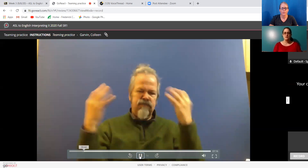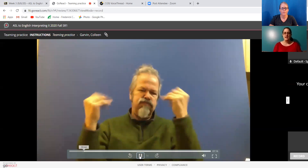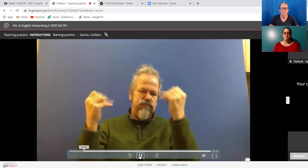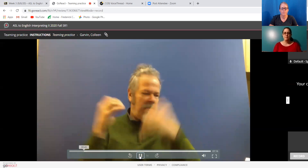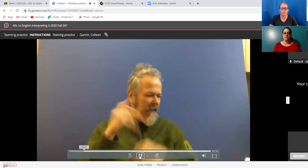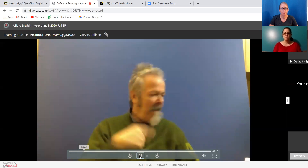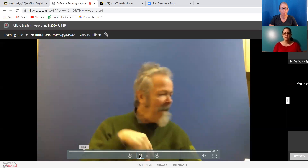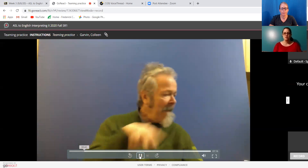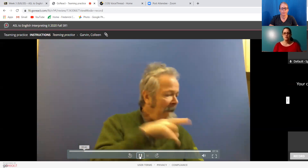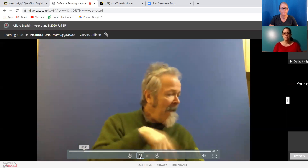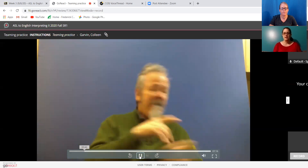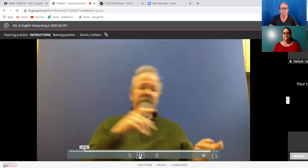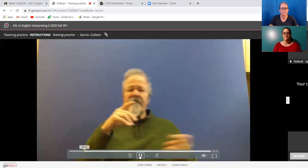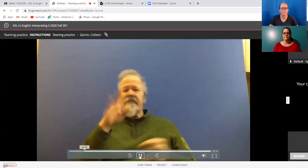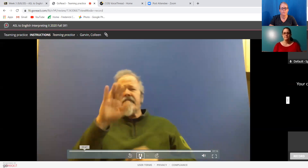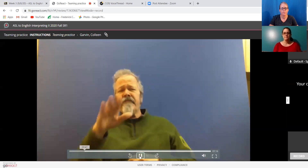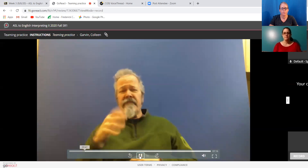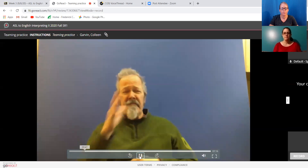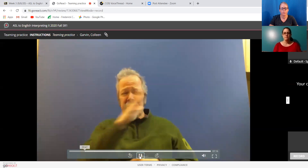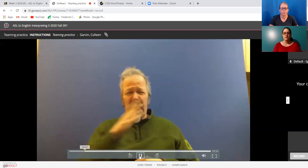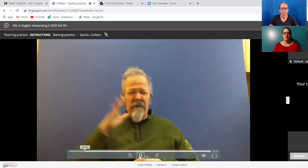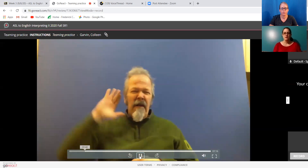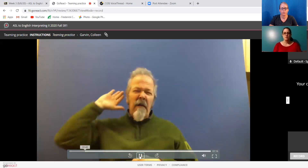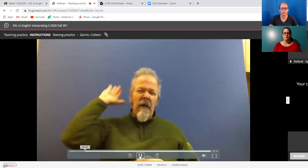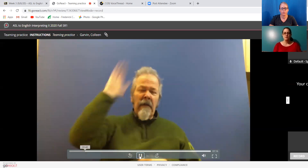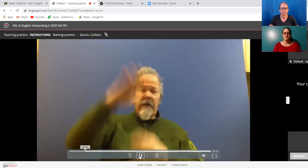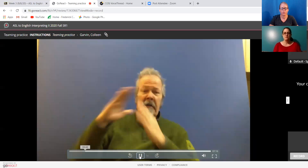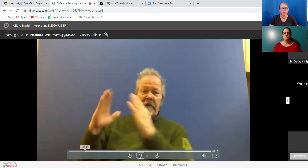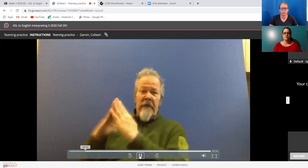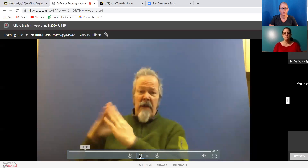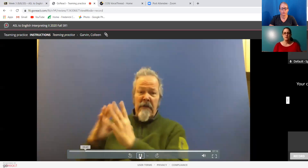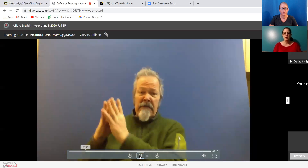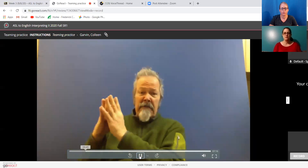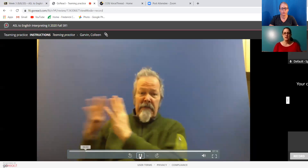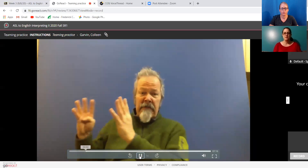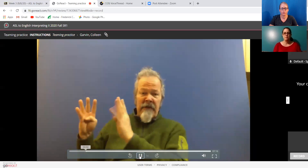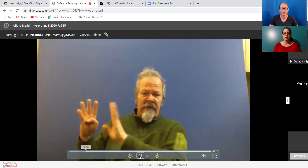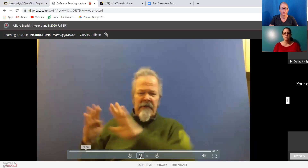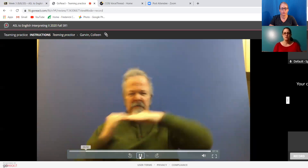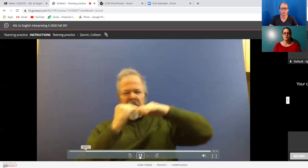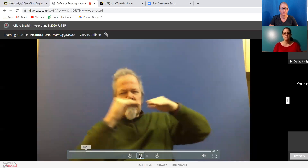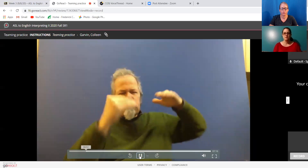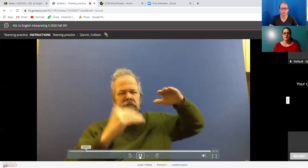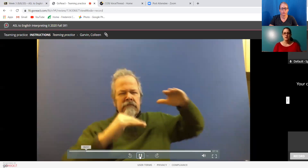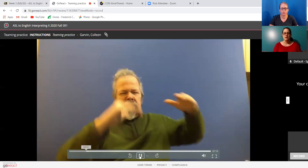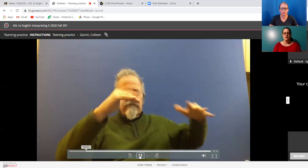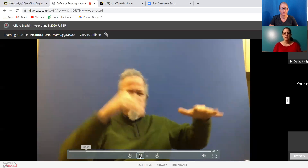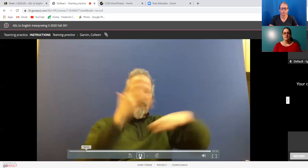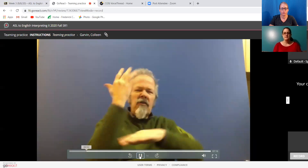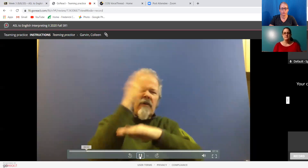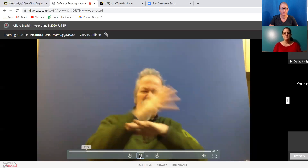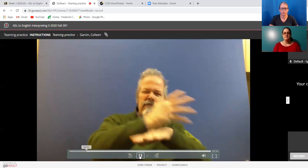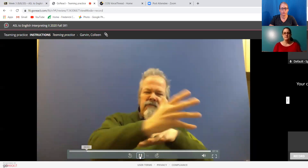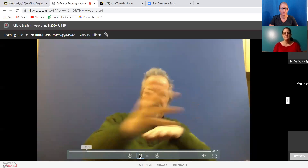So there's a lot of pictures in the story. So I'm going to tell the story by looking at the pictures.